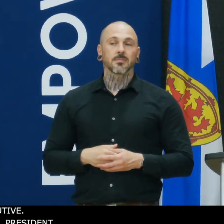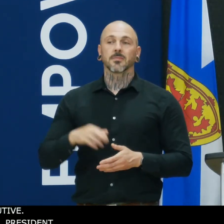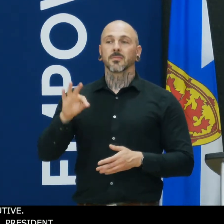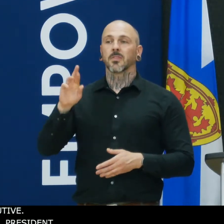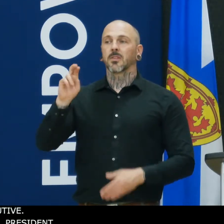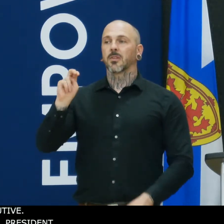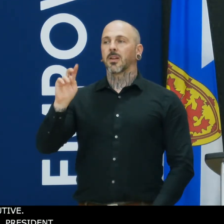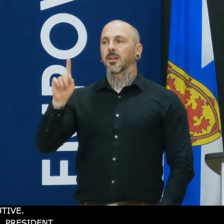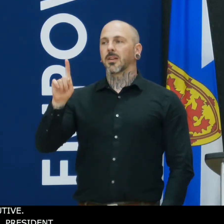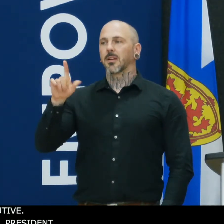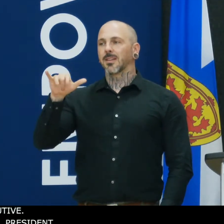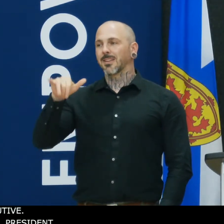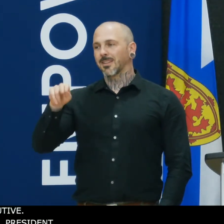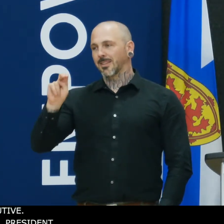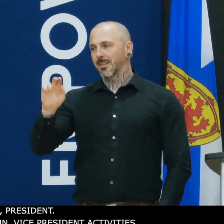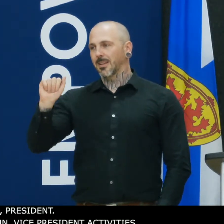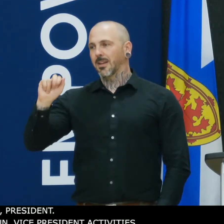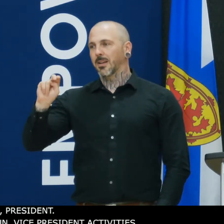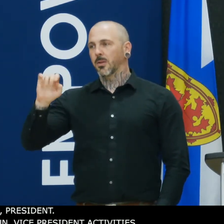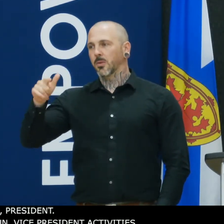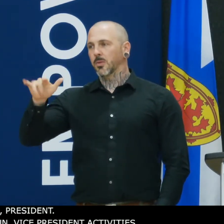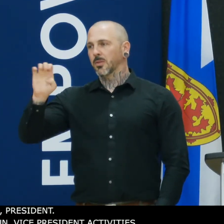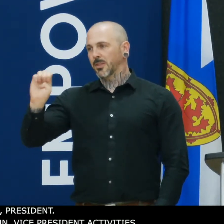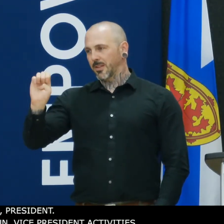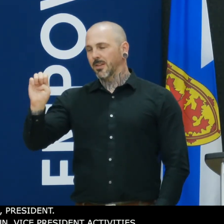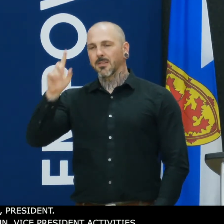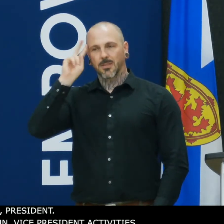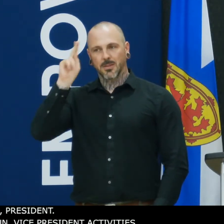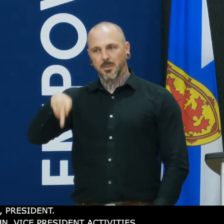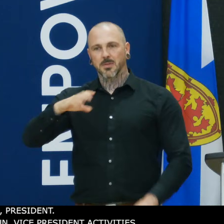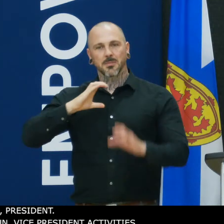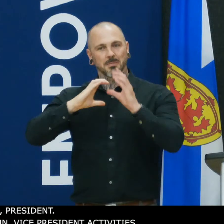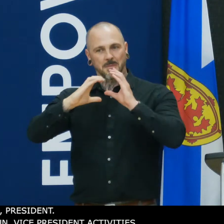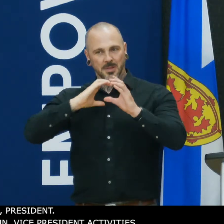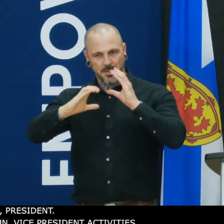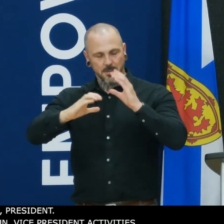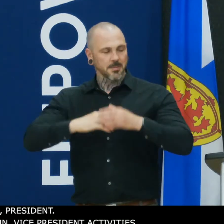Franklin Anoje, Vice President Communications.